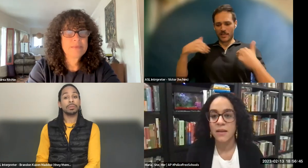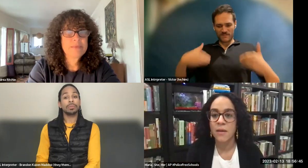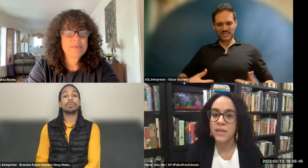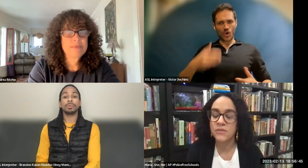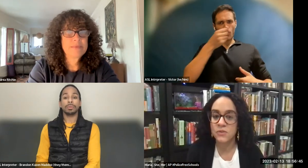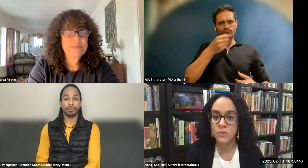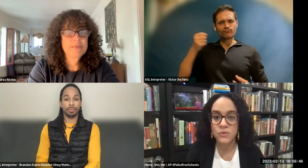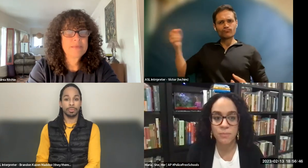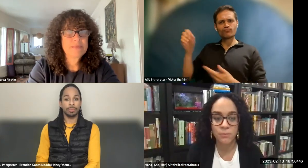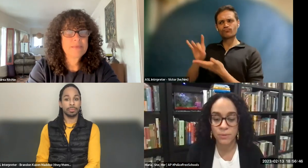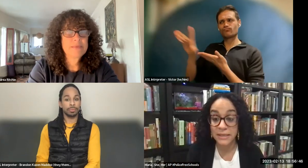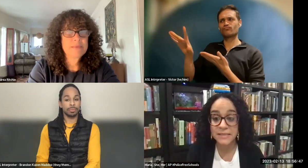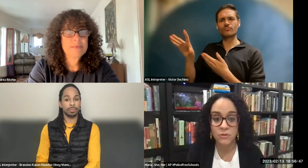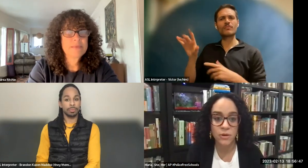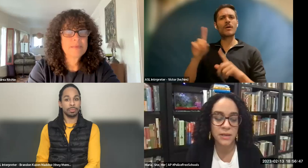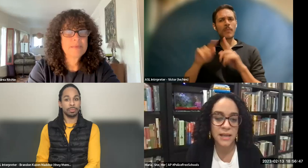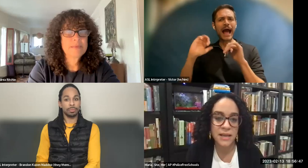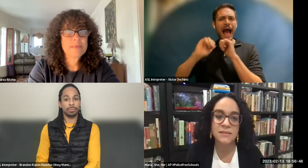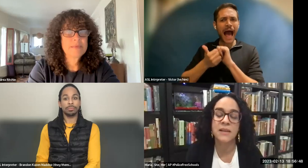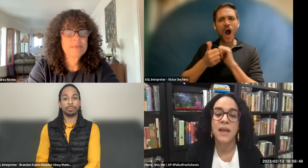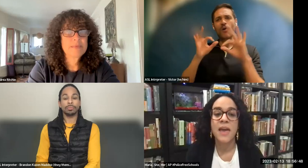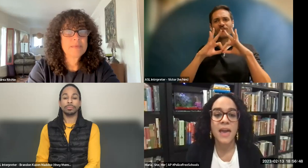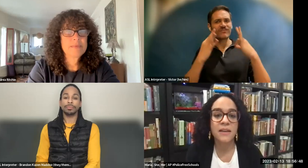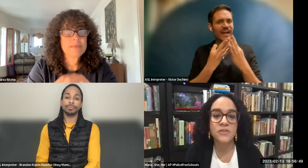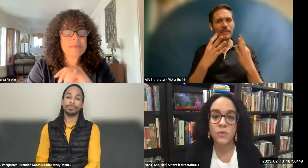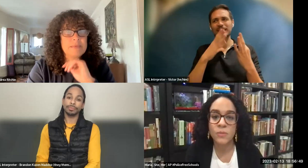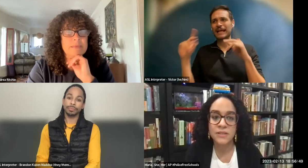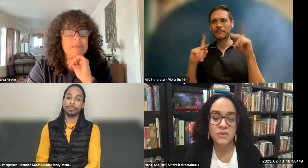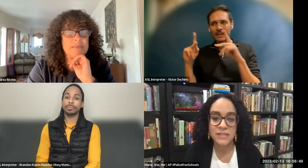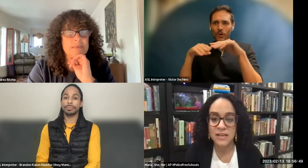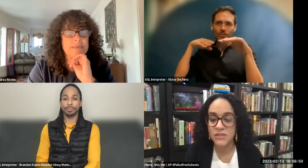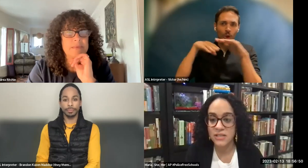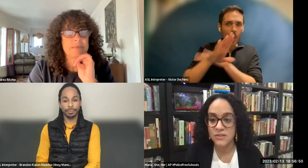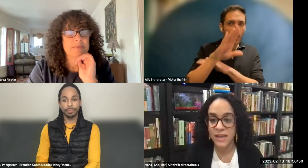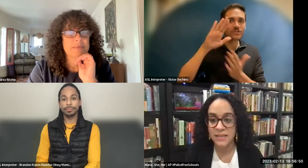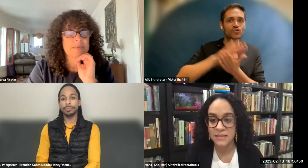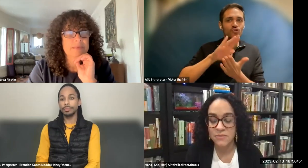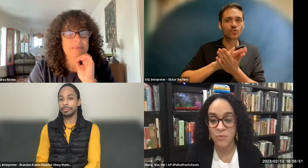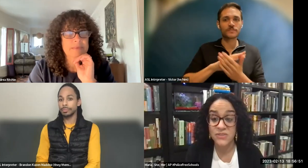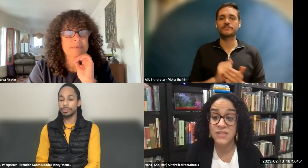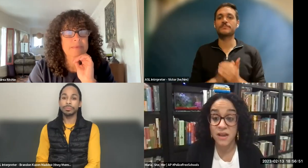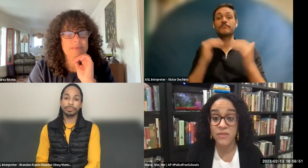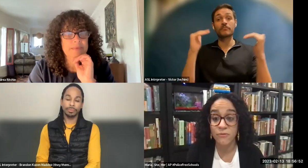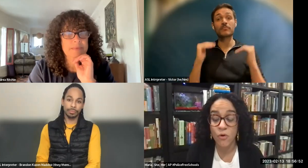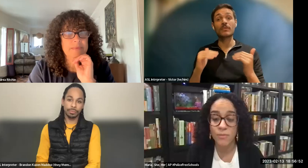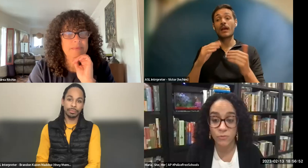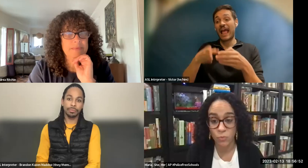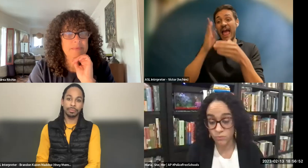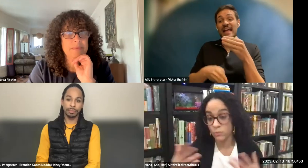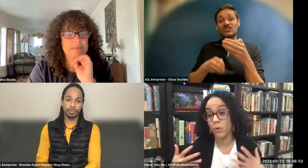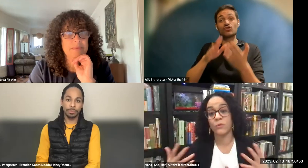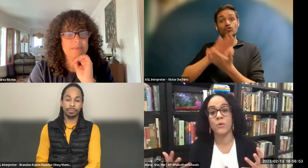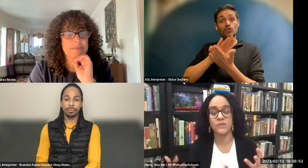families coming into schools are policed and criminalized. Ending school militarization and surveillance, right, which is another form